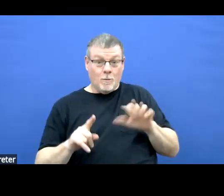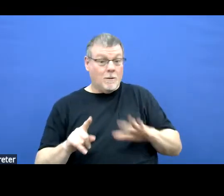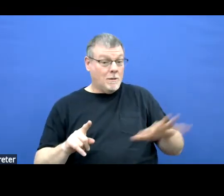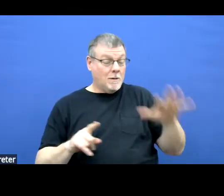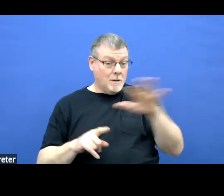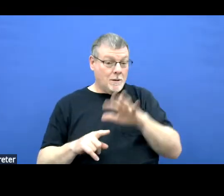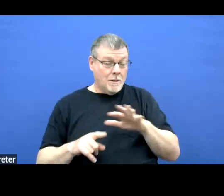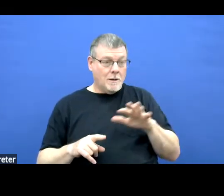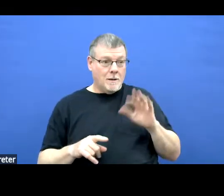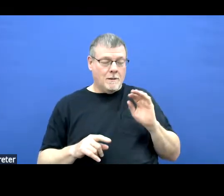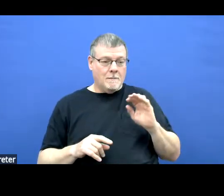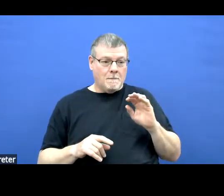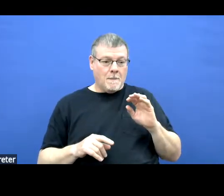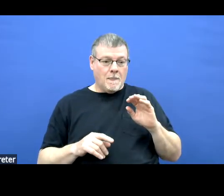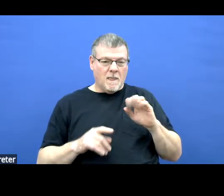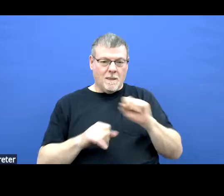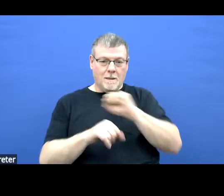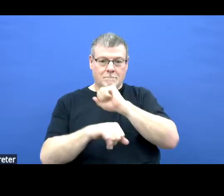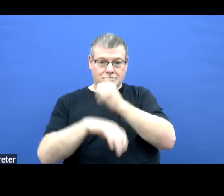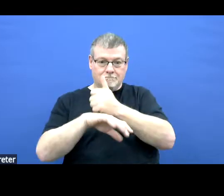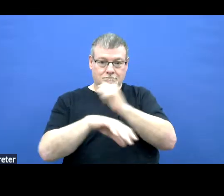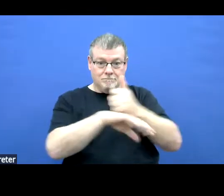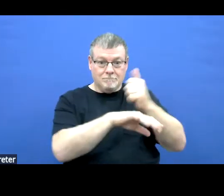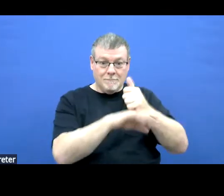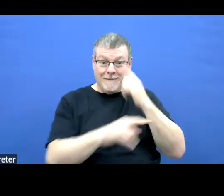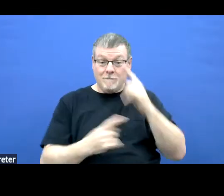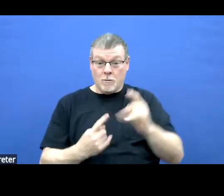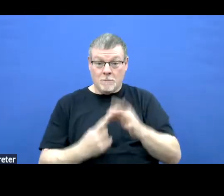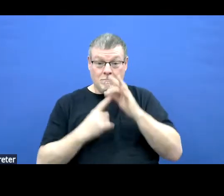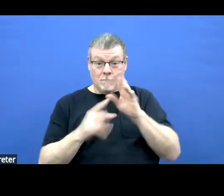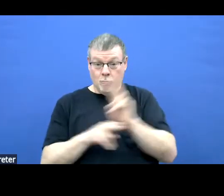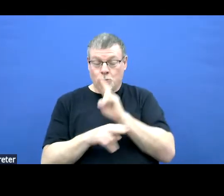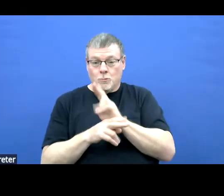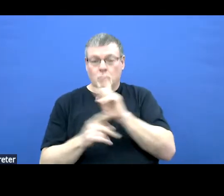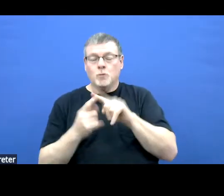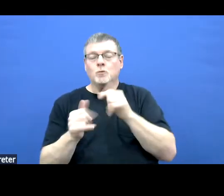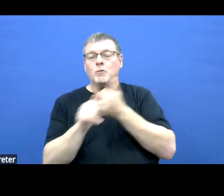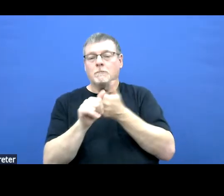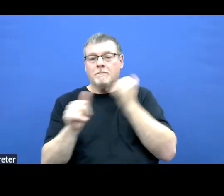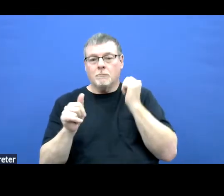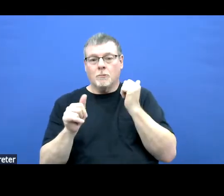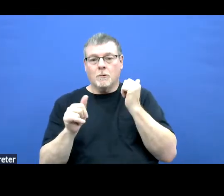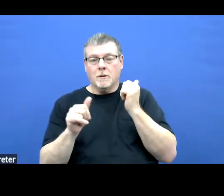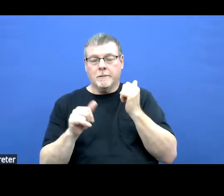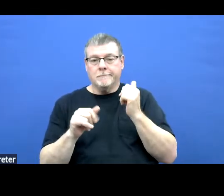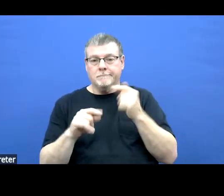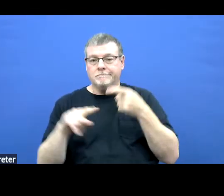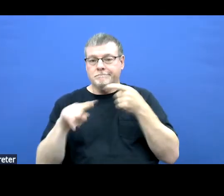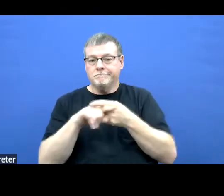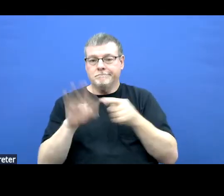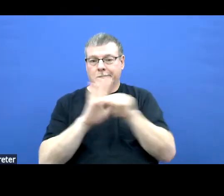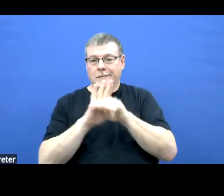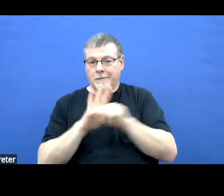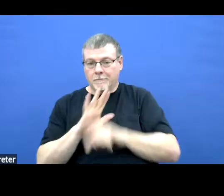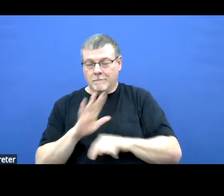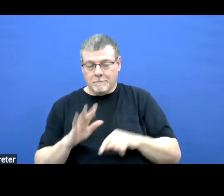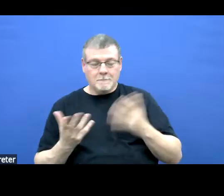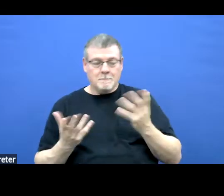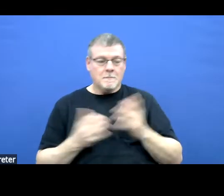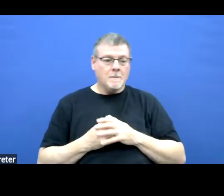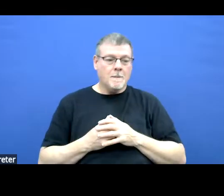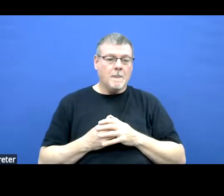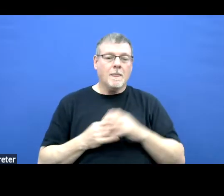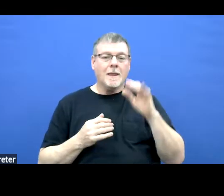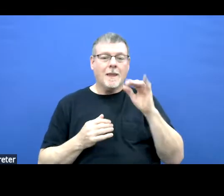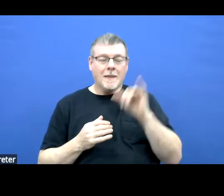put as conditions in a special use permit to avoid those adverse impacts. That's a little tougher